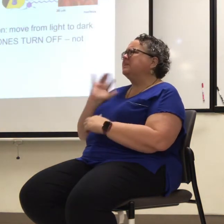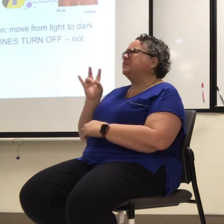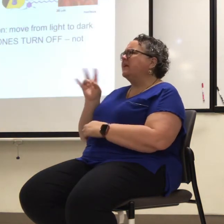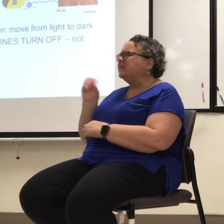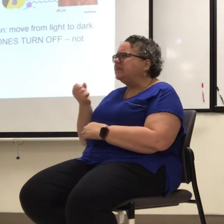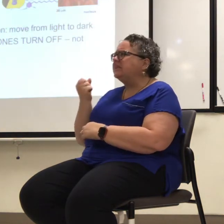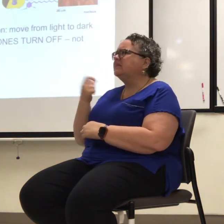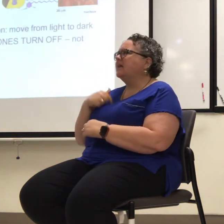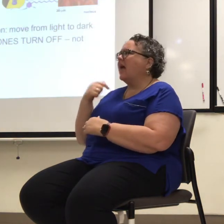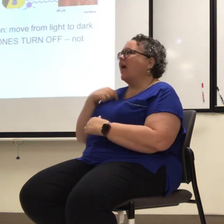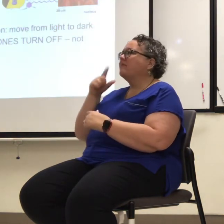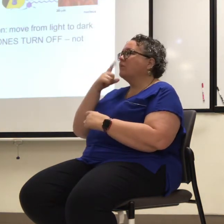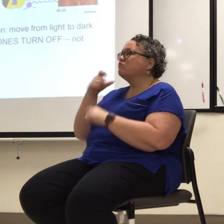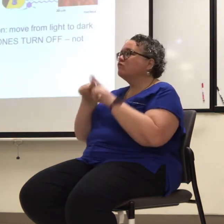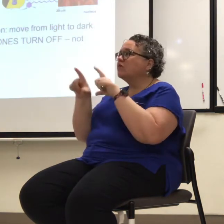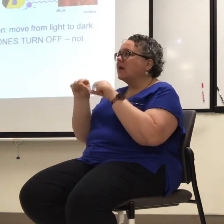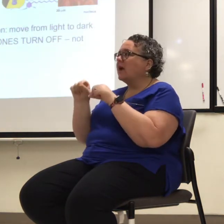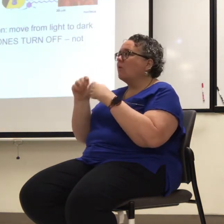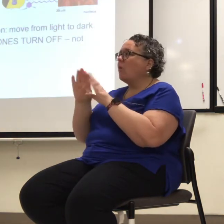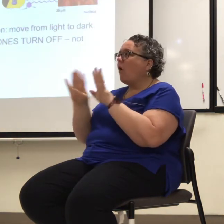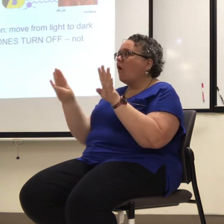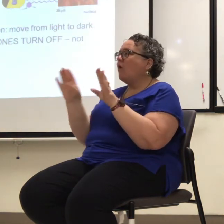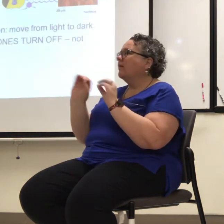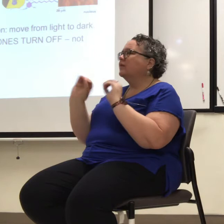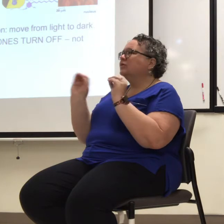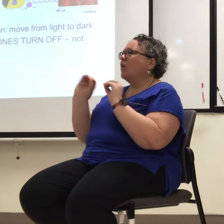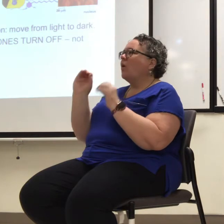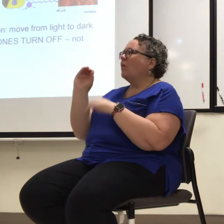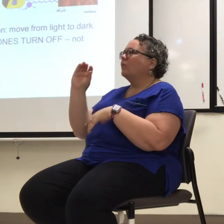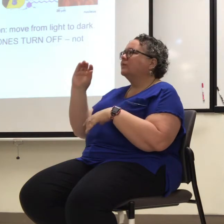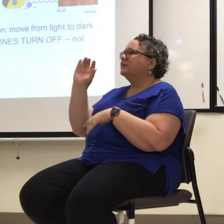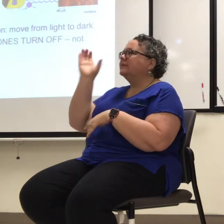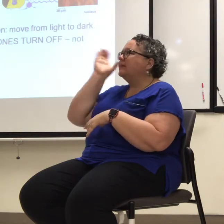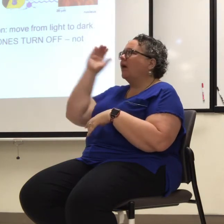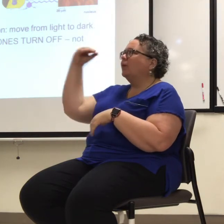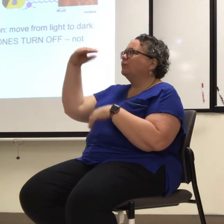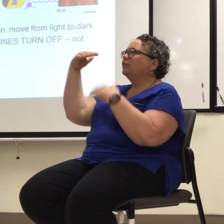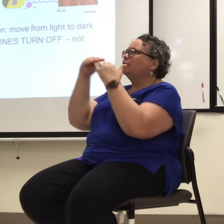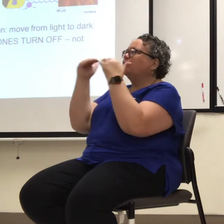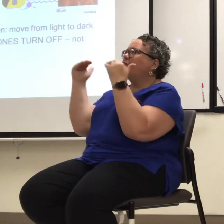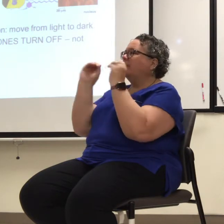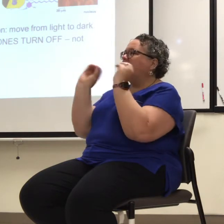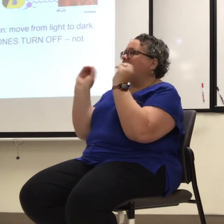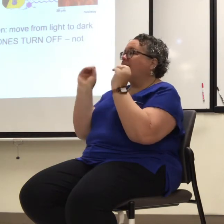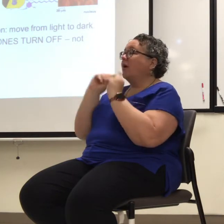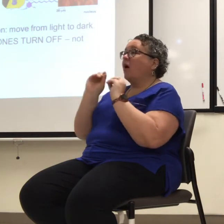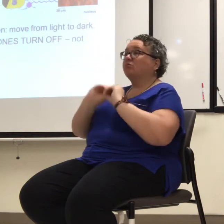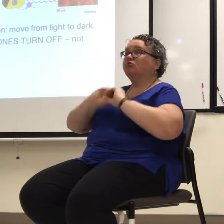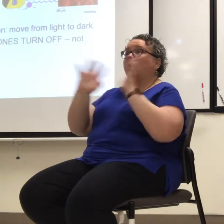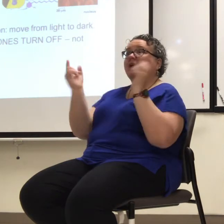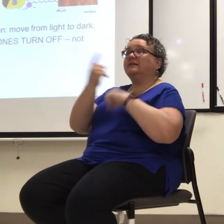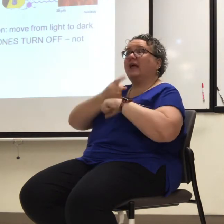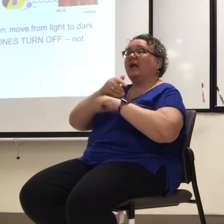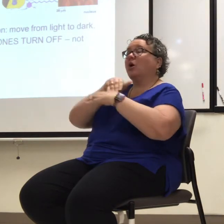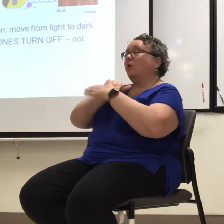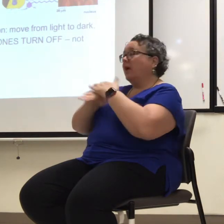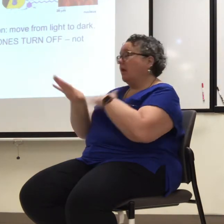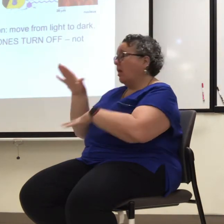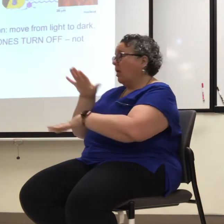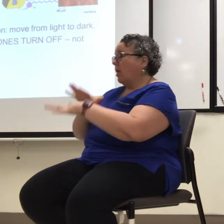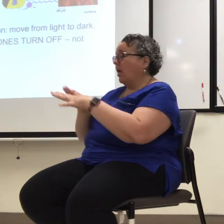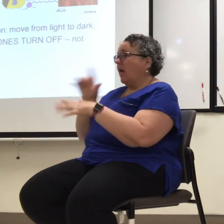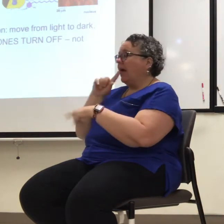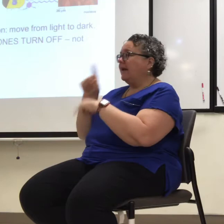wall. There's no sunroof or anything. So when on a bright day, when I go in there, it's like, I can't see. It's like a